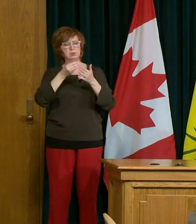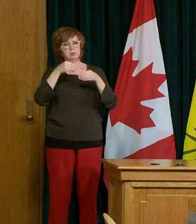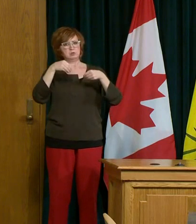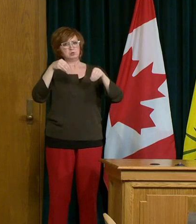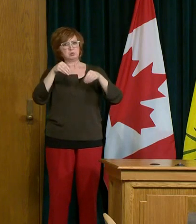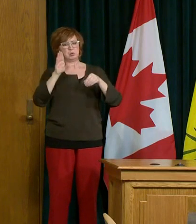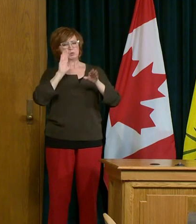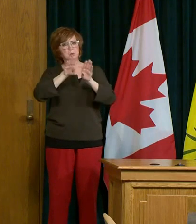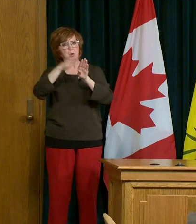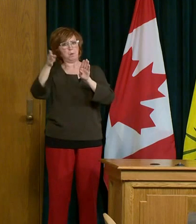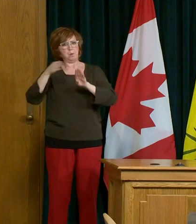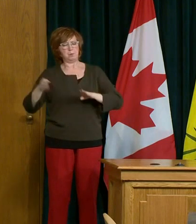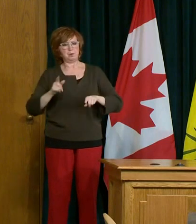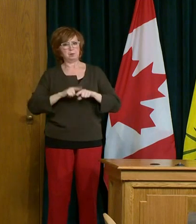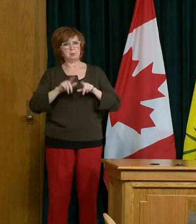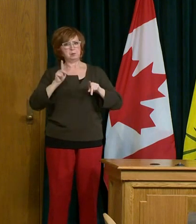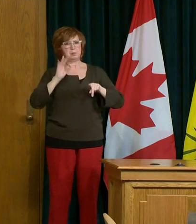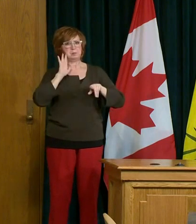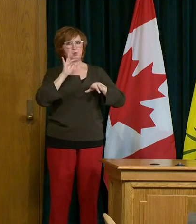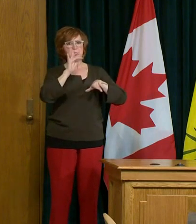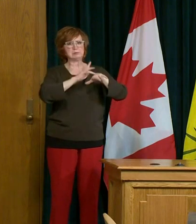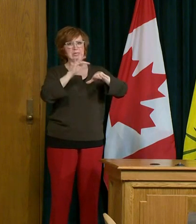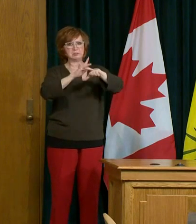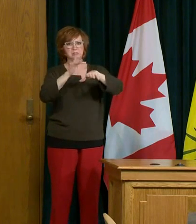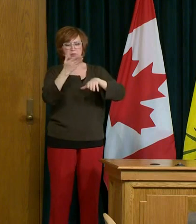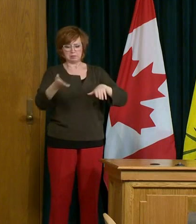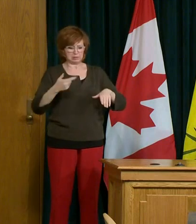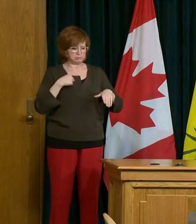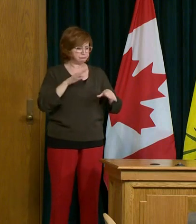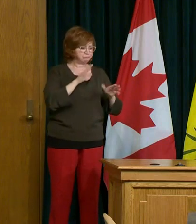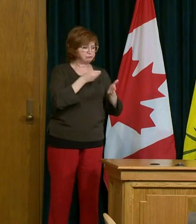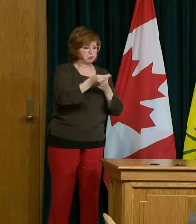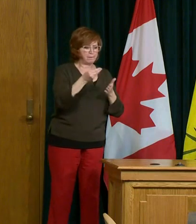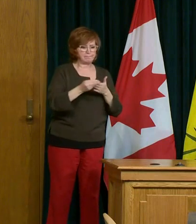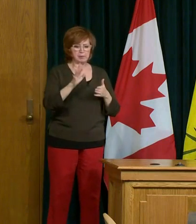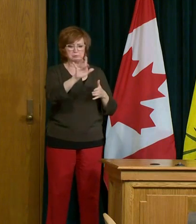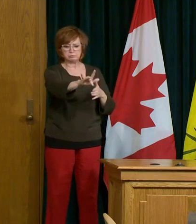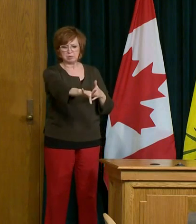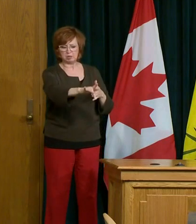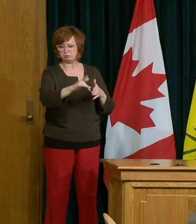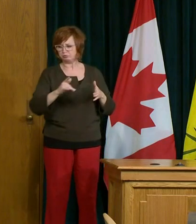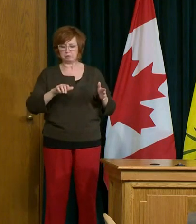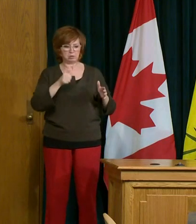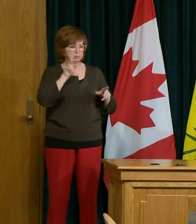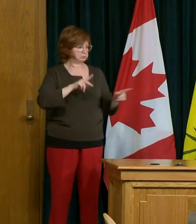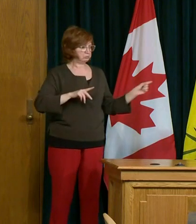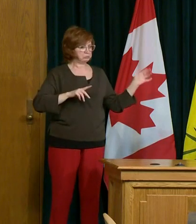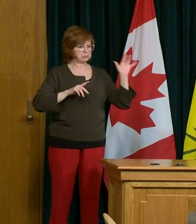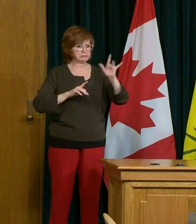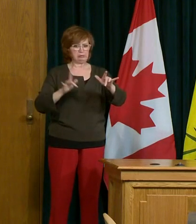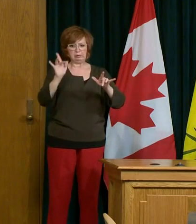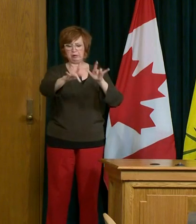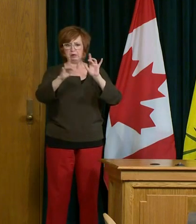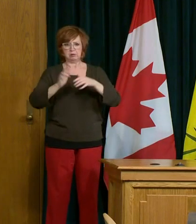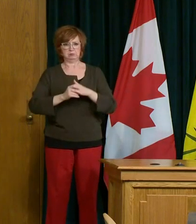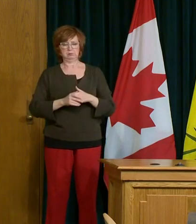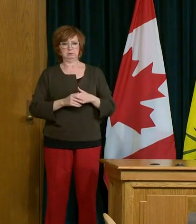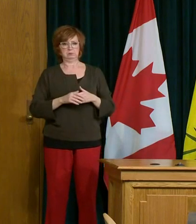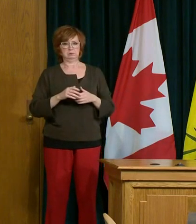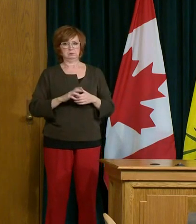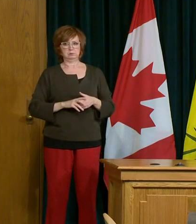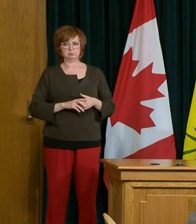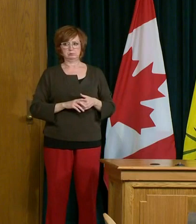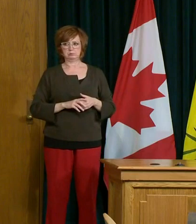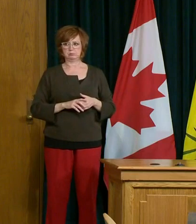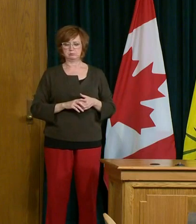to be kind of loosening these restrictions before we really even have a baseline for what the original ones, the effect they might have on the numbers? I